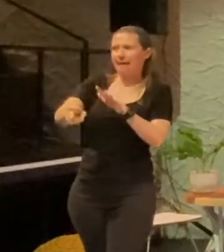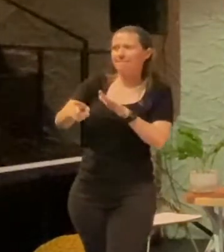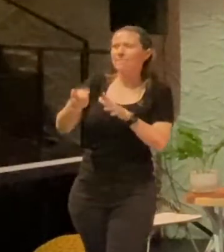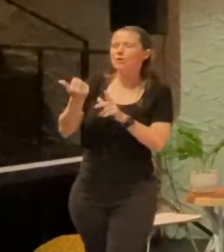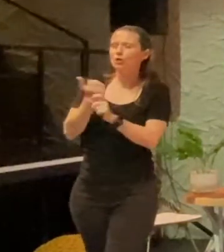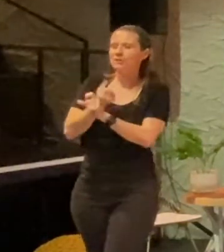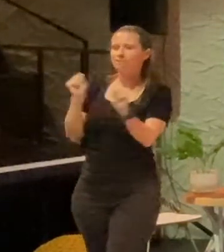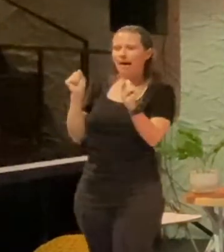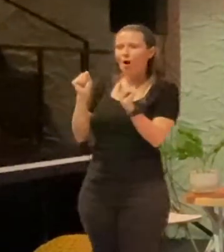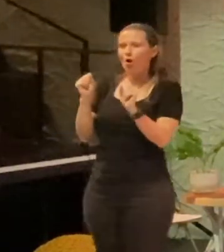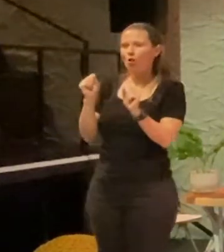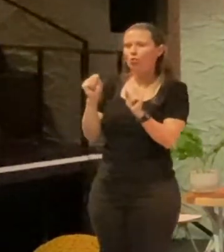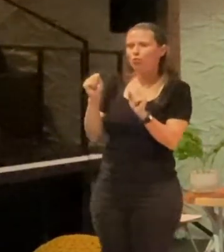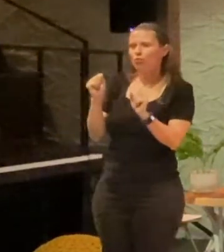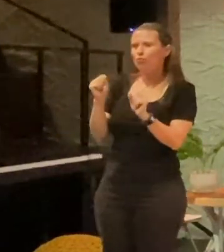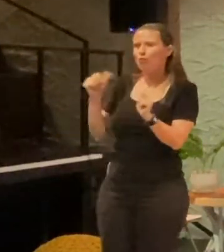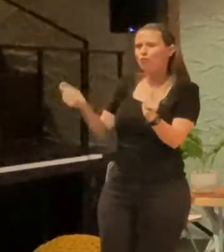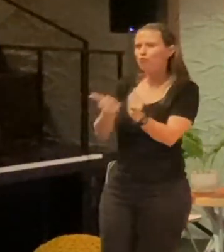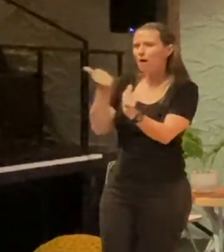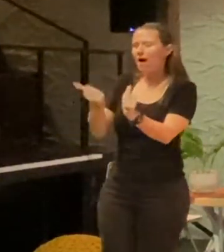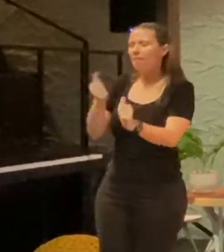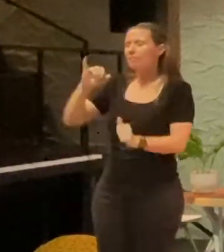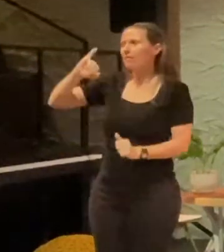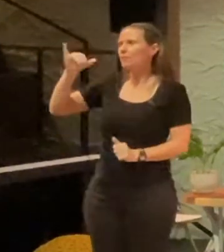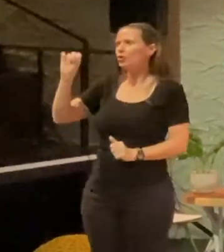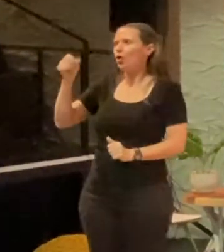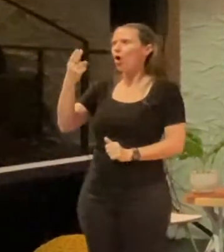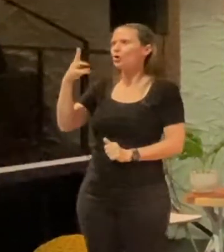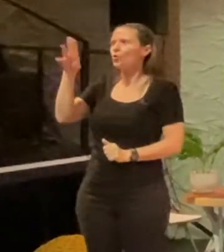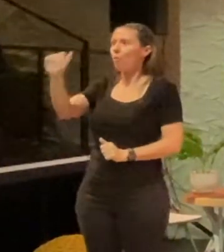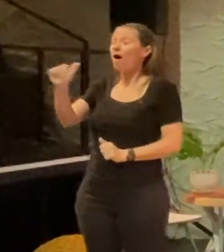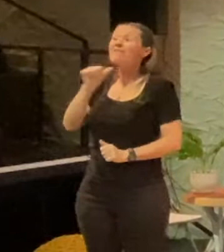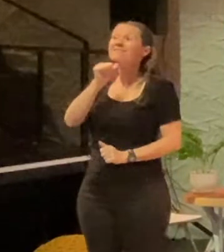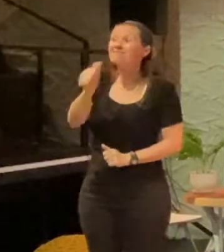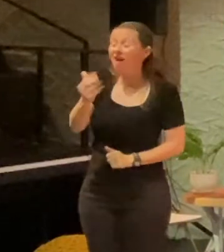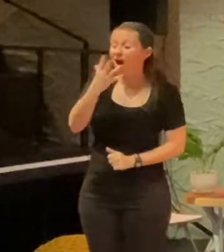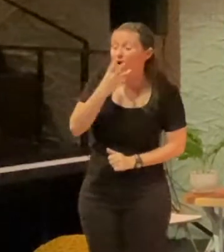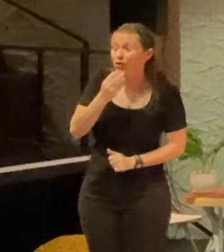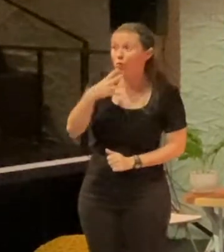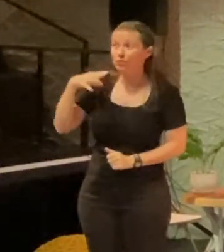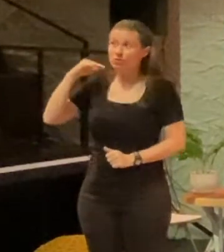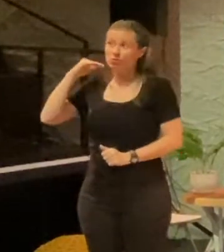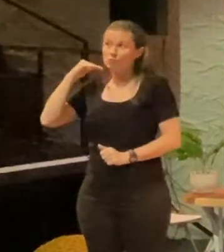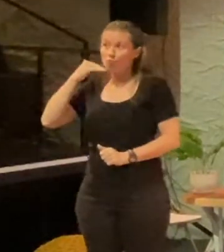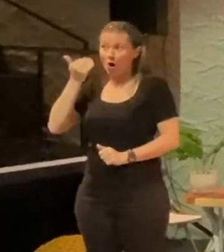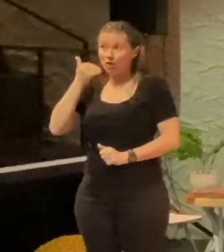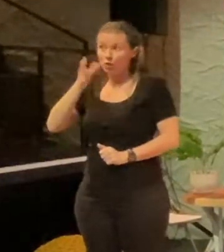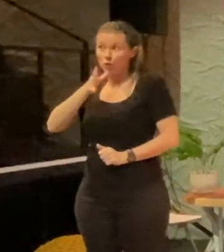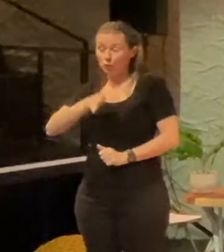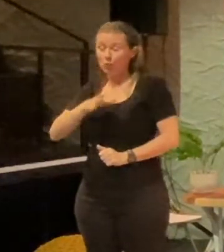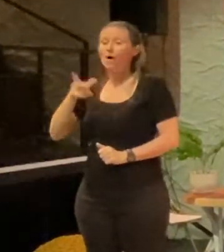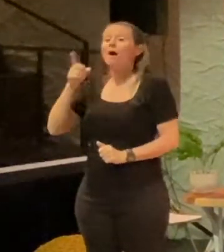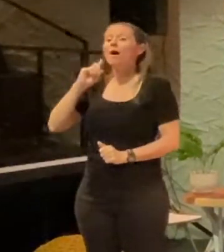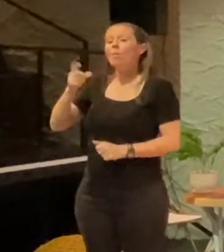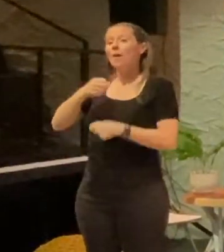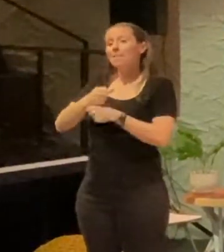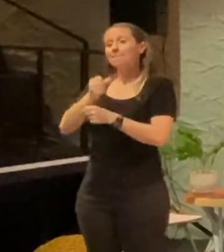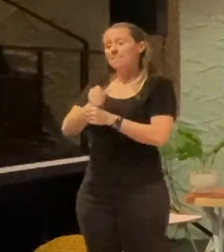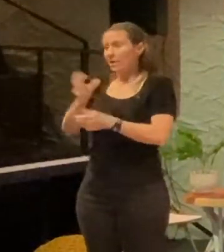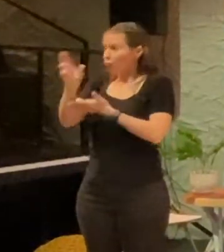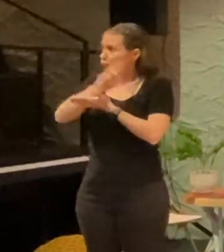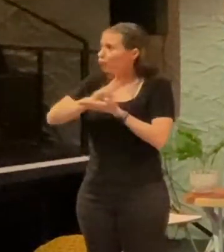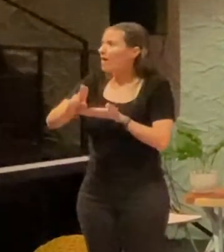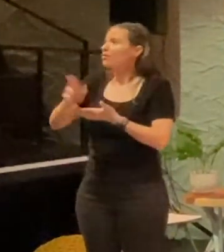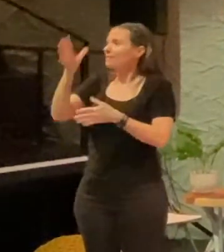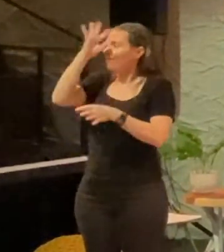of Joshua on the city because of that act. So this non-Jewish prostitute helps him. He makes this righteous and faithful decision